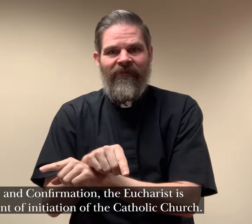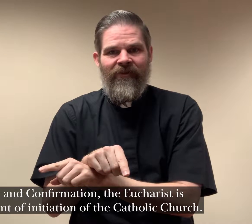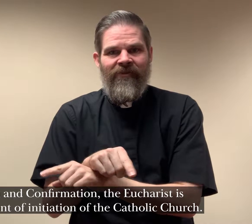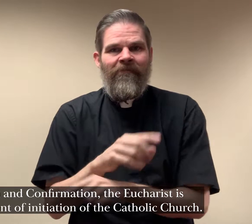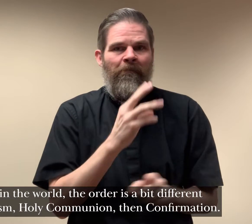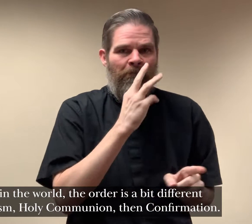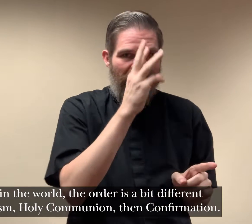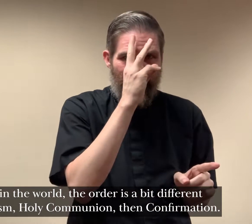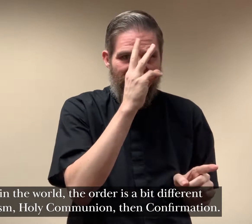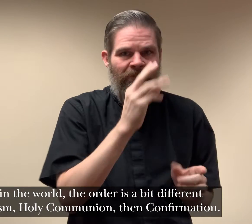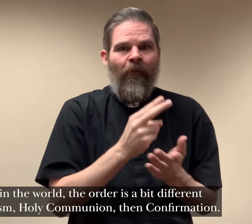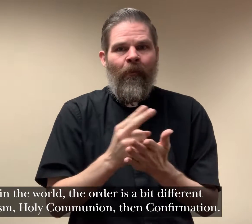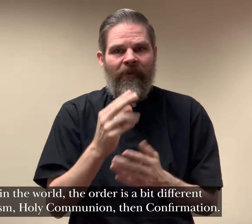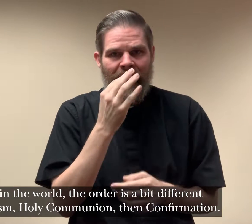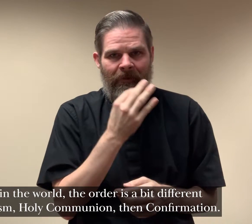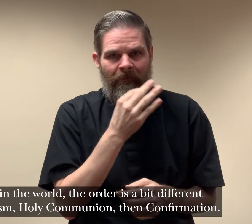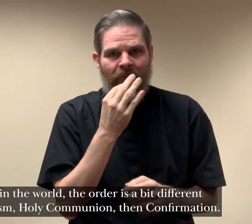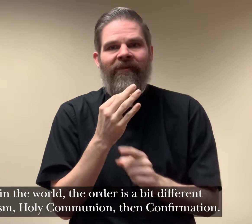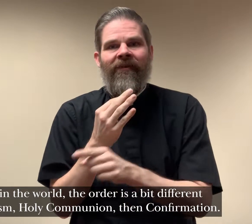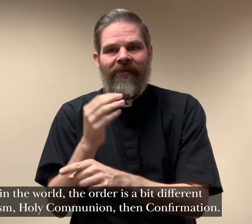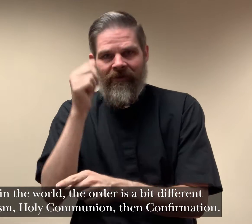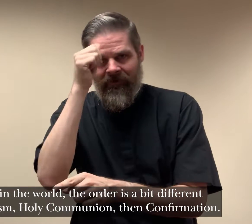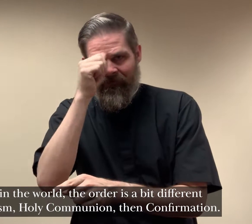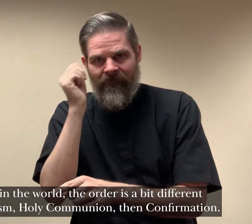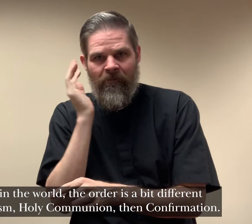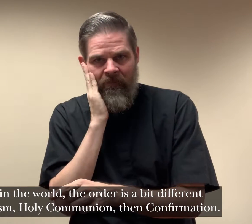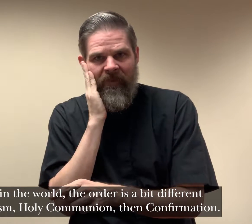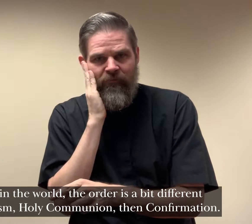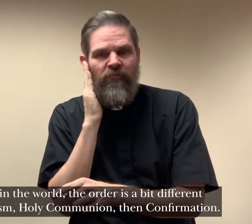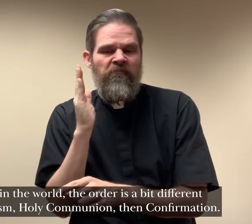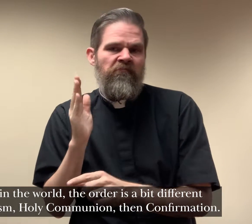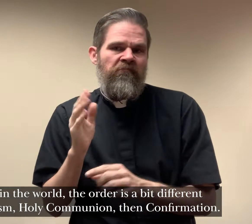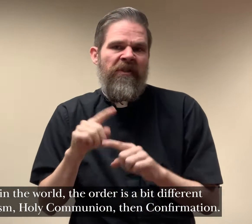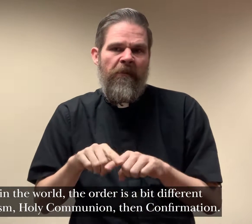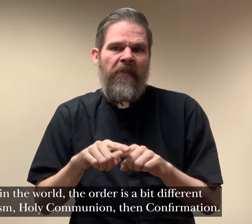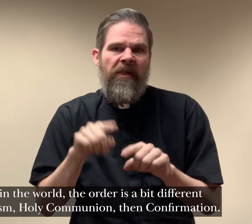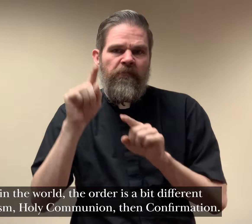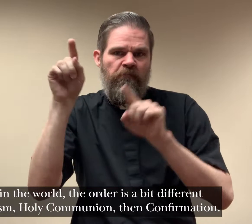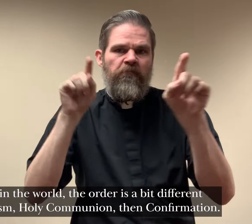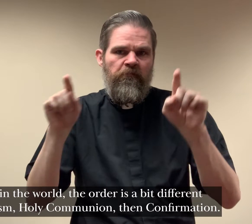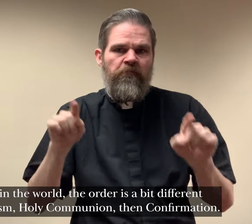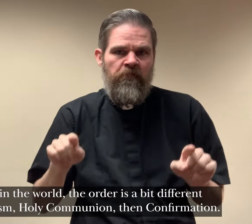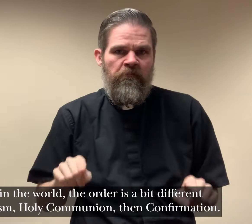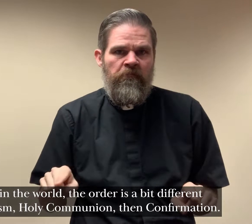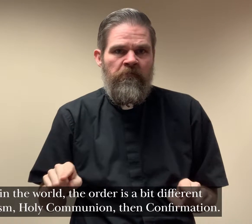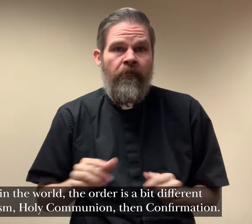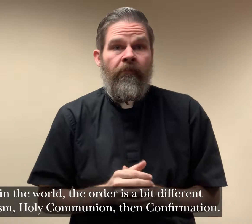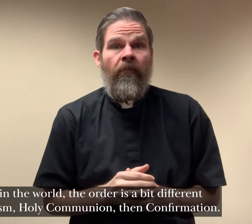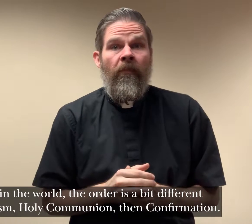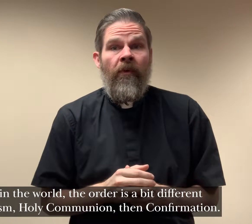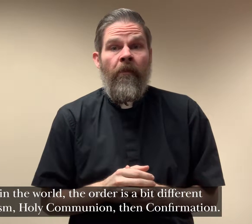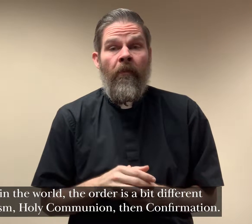In some dioceses in the world, the order is a bit different as it goes from baptism, Holy Communion, then confirmation.